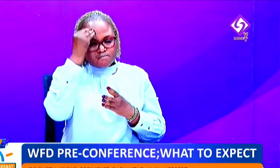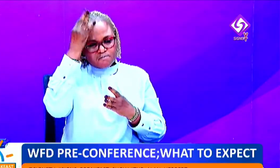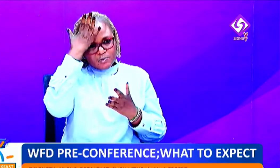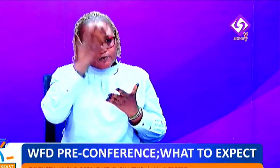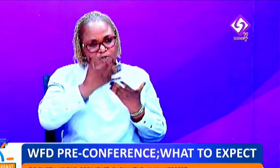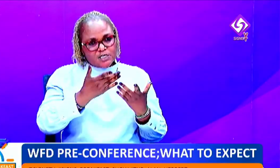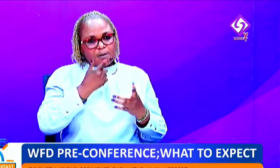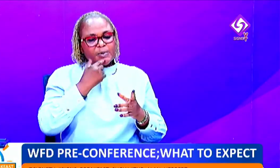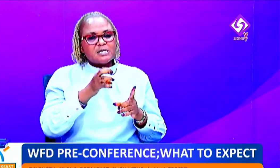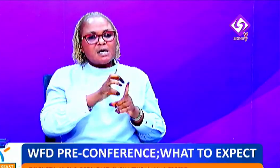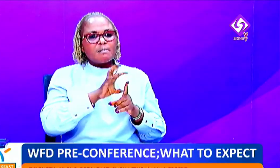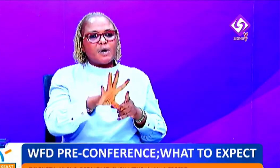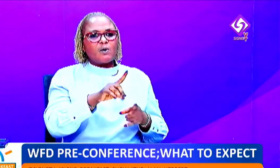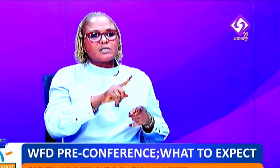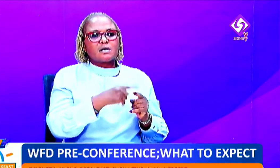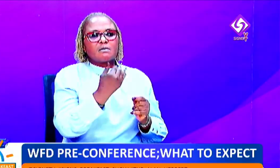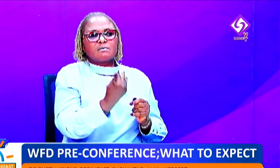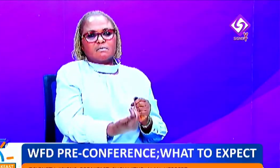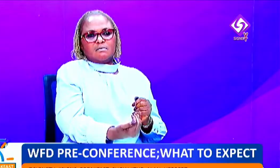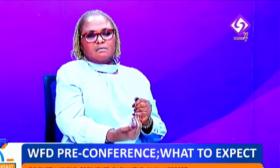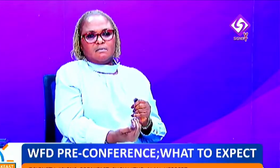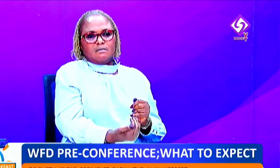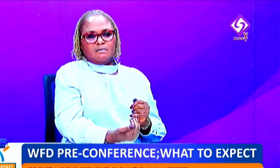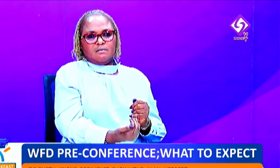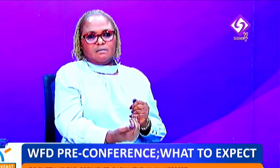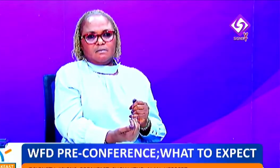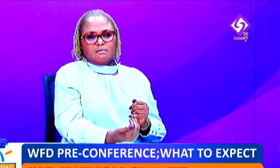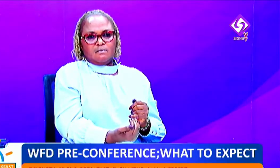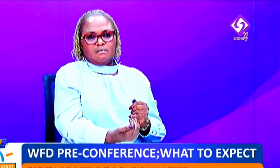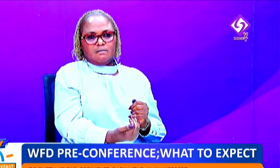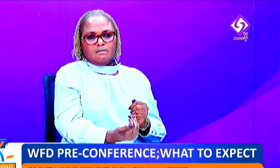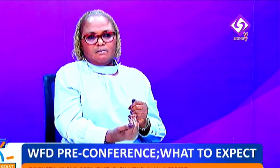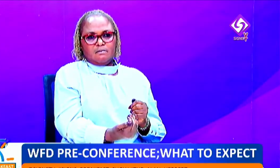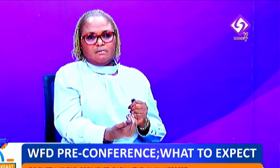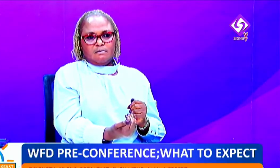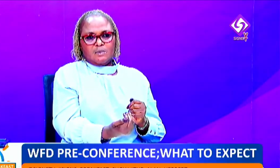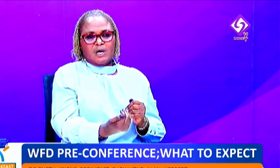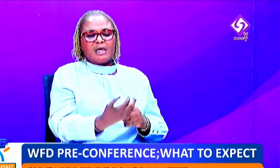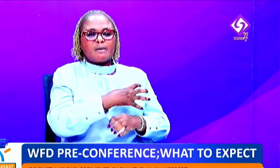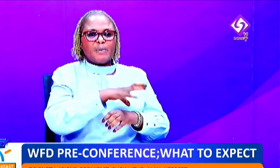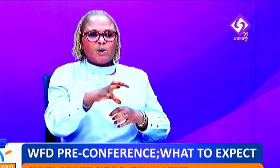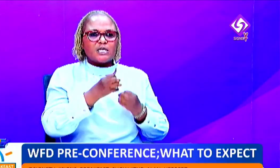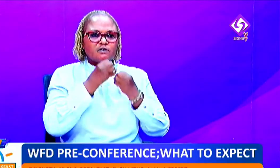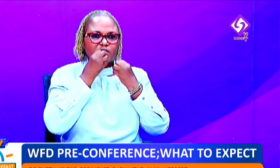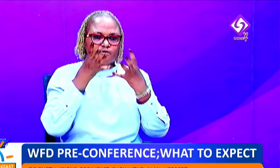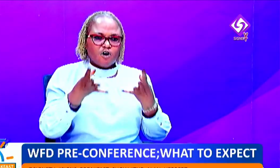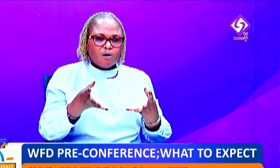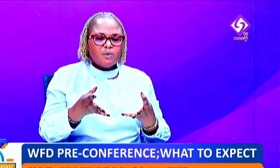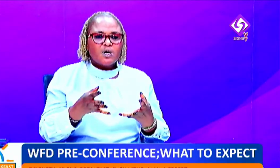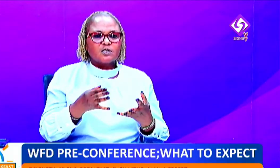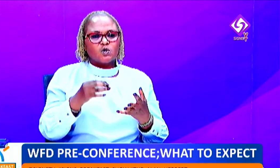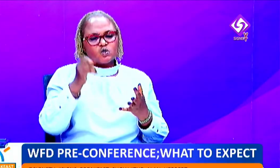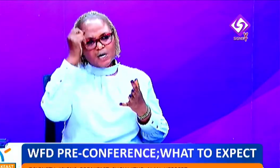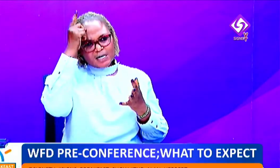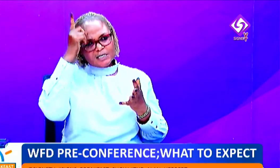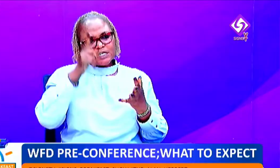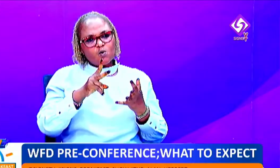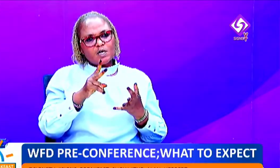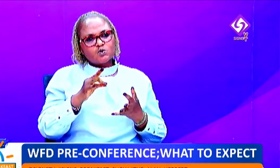child to grow and understand these things, then you need to empower them while they're still young. You need to give them the information before